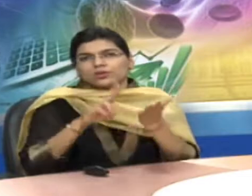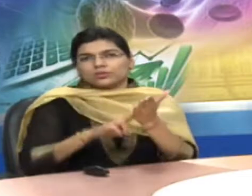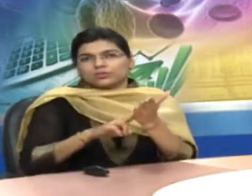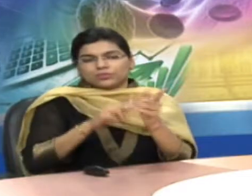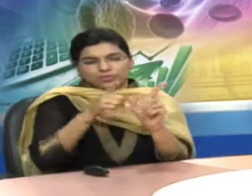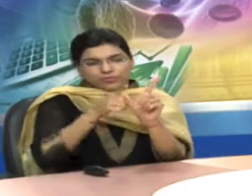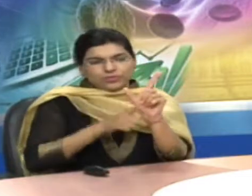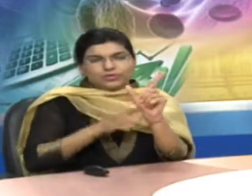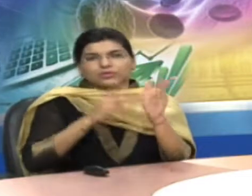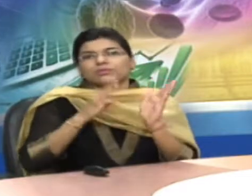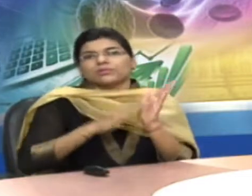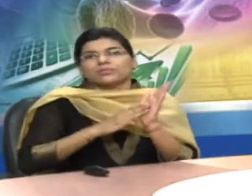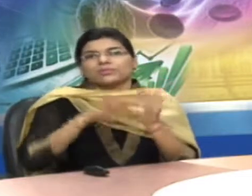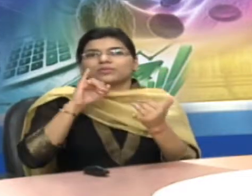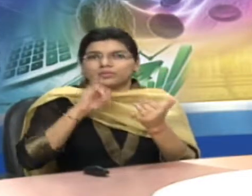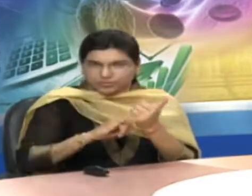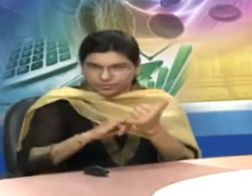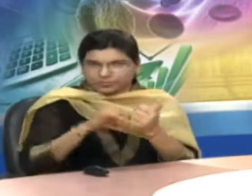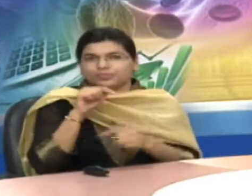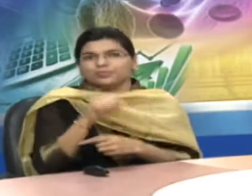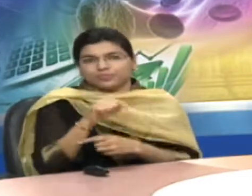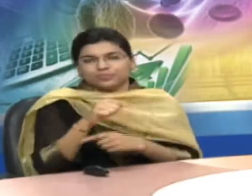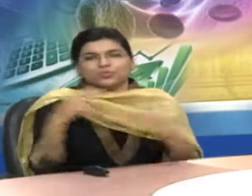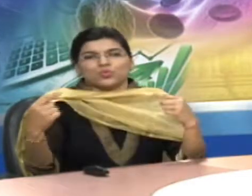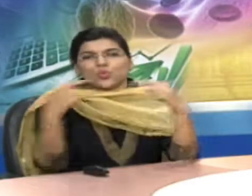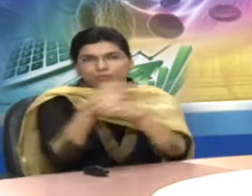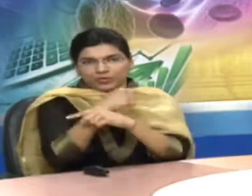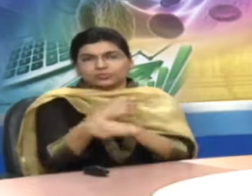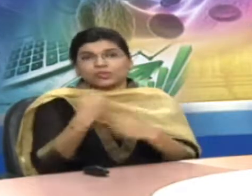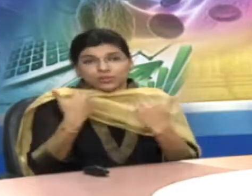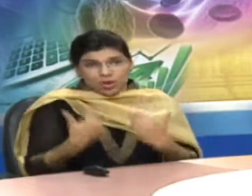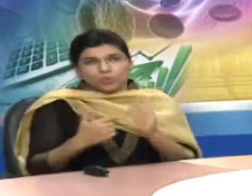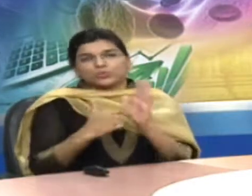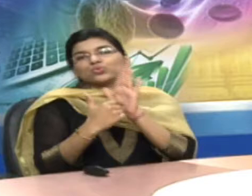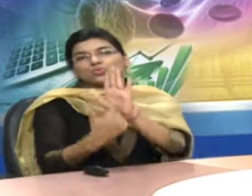We call these opposite words as antonyms.